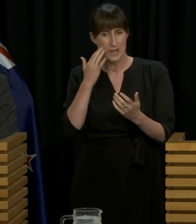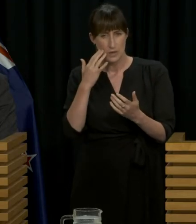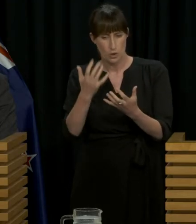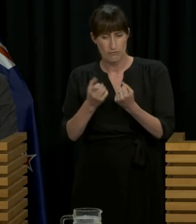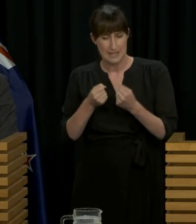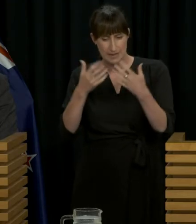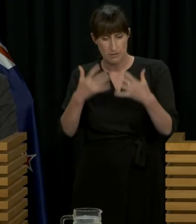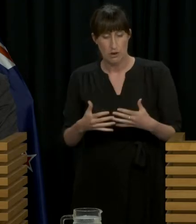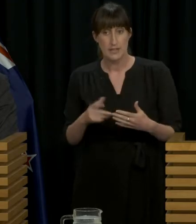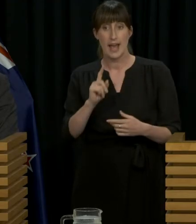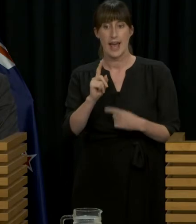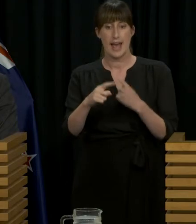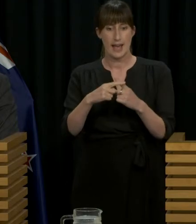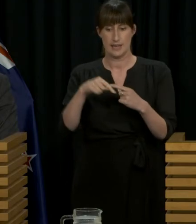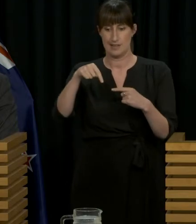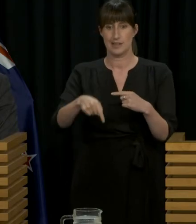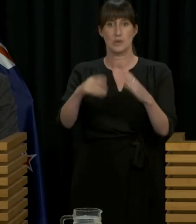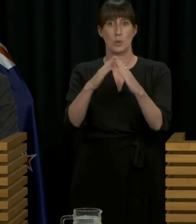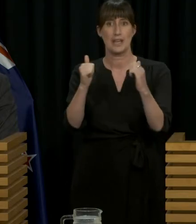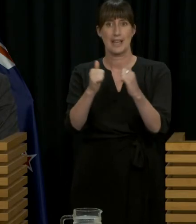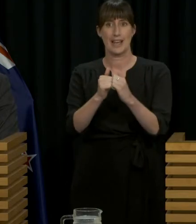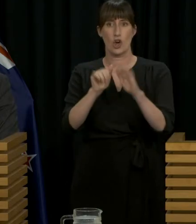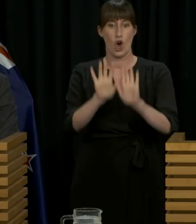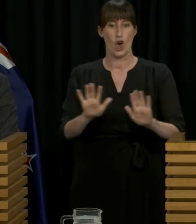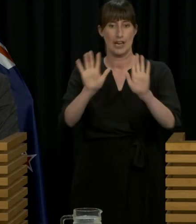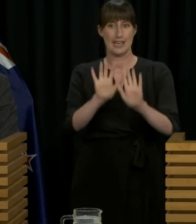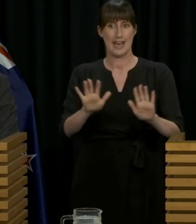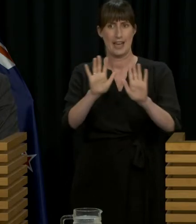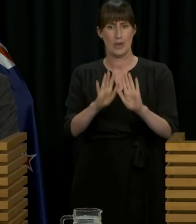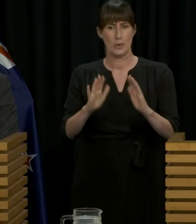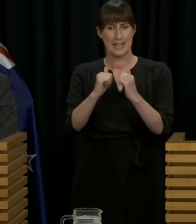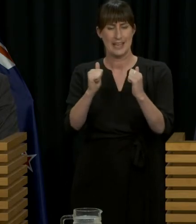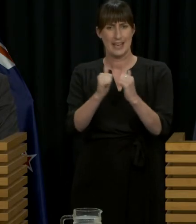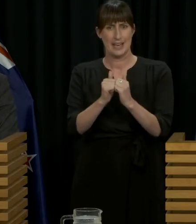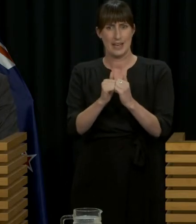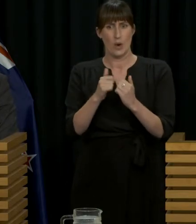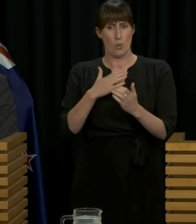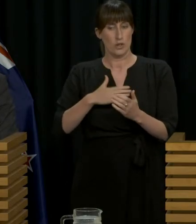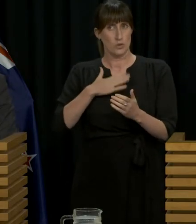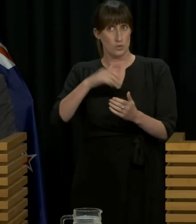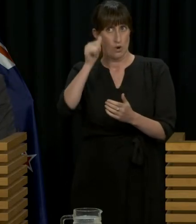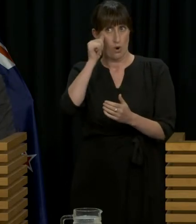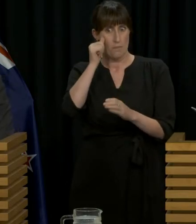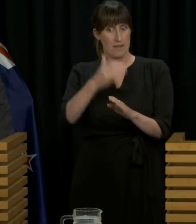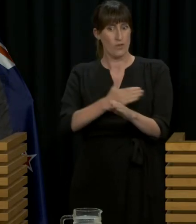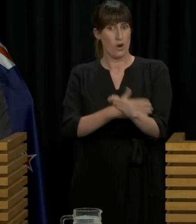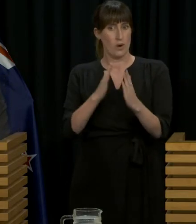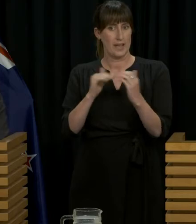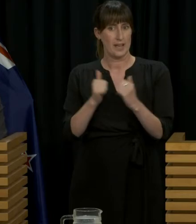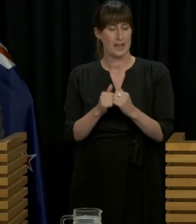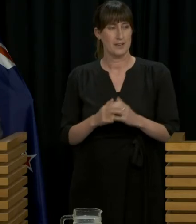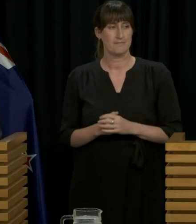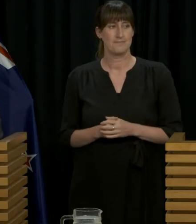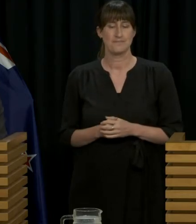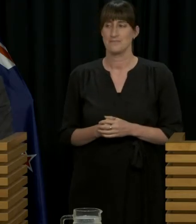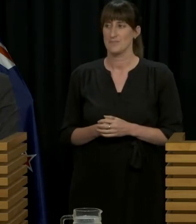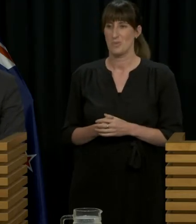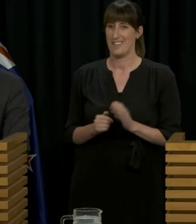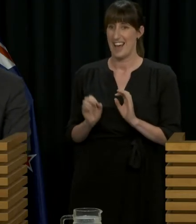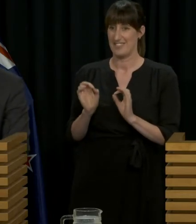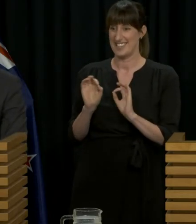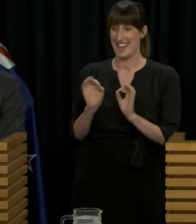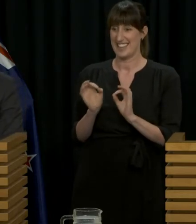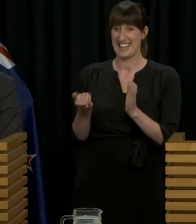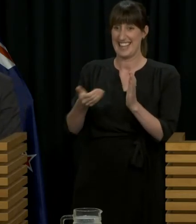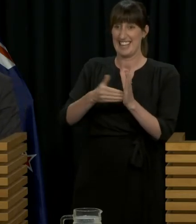results back by 1 o'clock tomorrow, so you can give that advice to people? Well, I haven't got anything to add other than what the Minister said, I think, at some